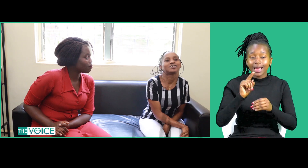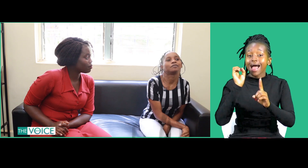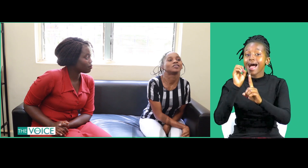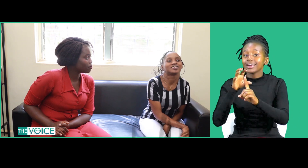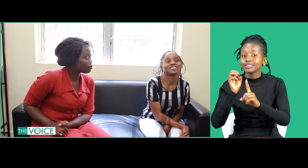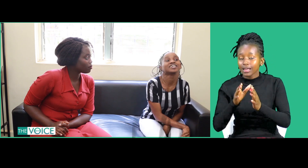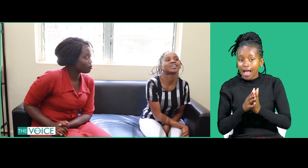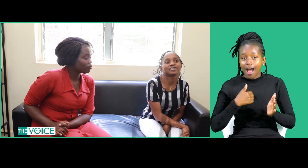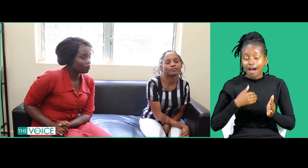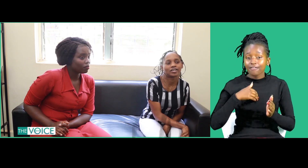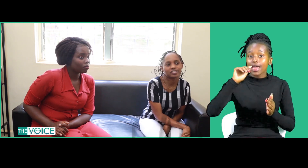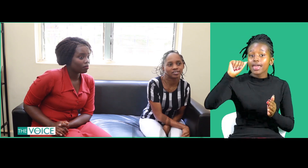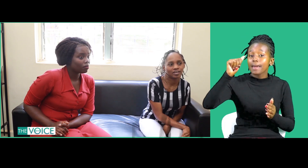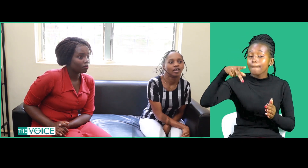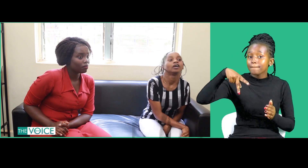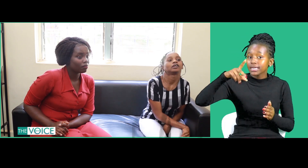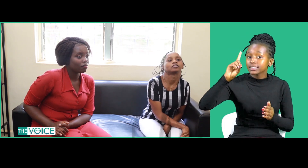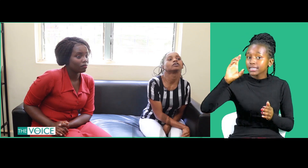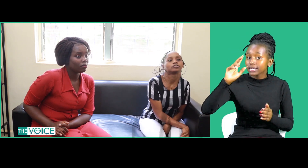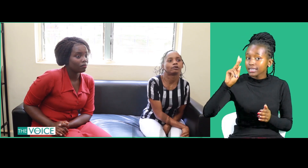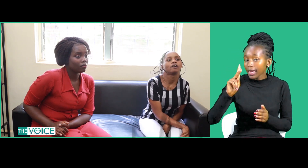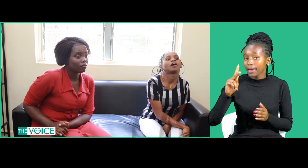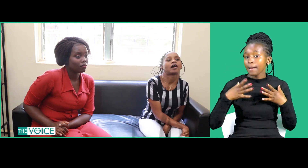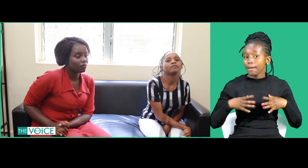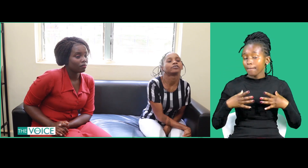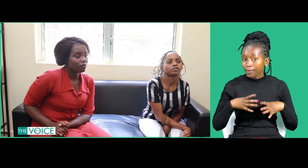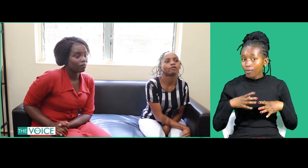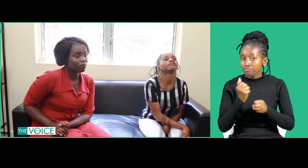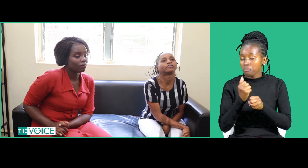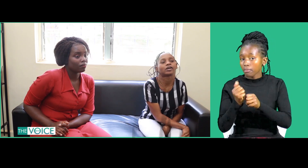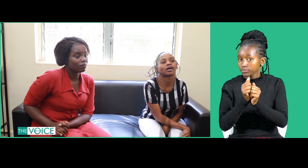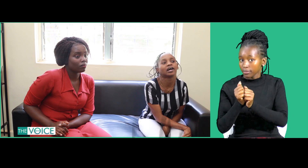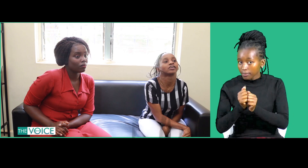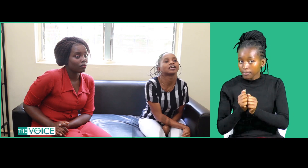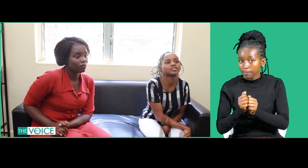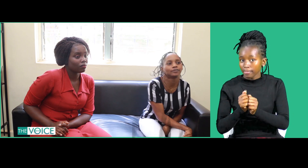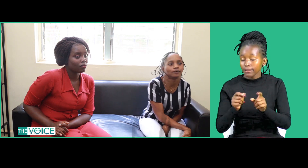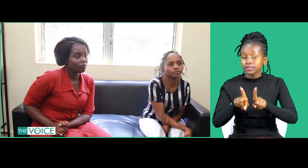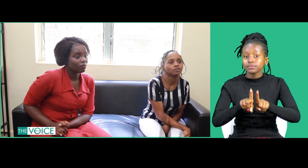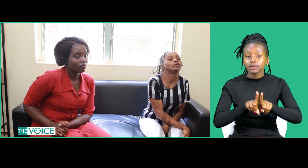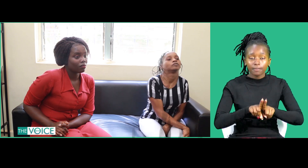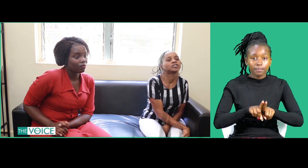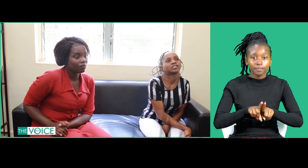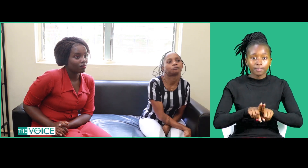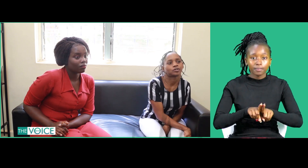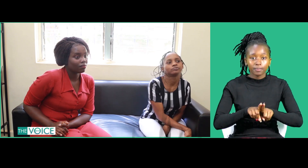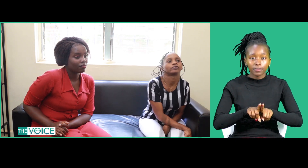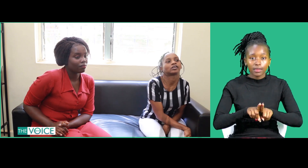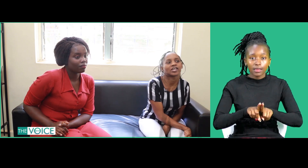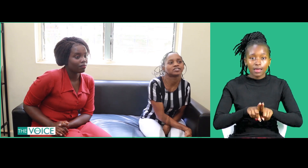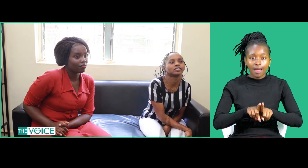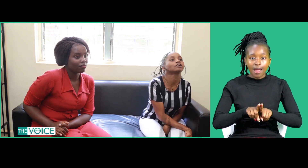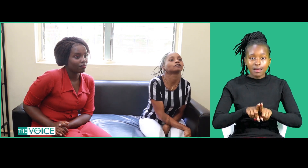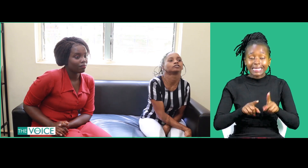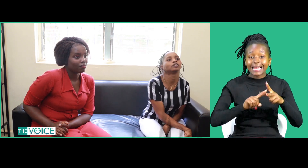I'm a disability rights advocate, and also I'm founder of an NGO which champions for